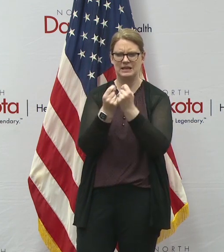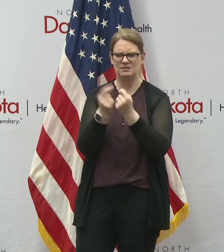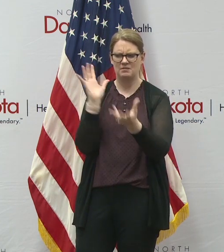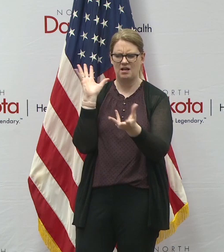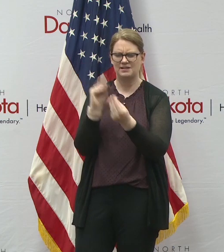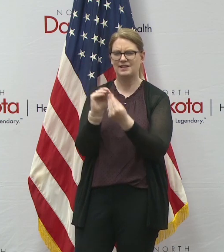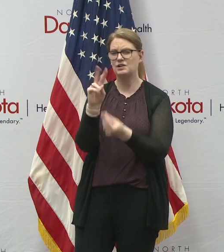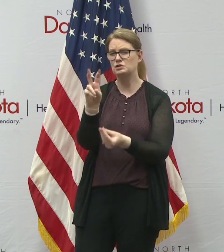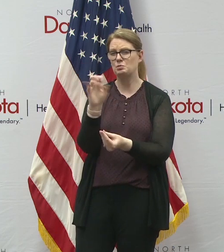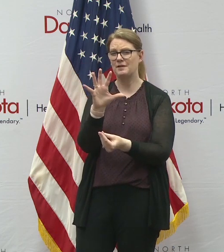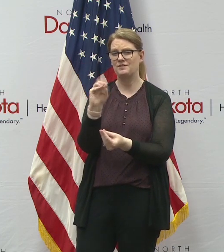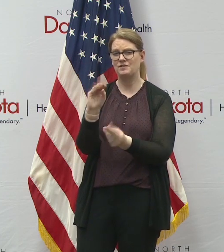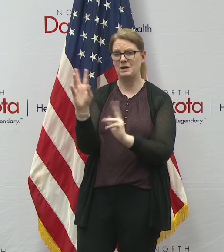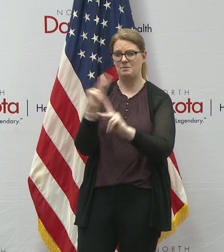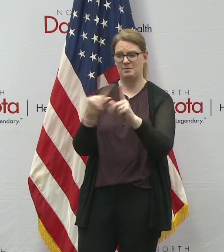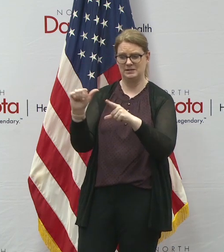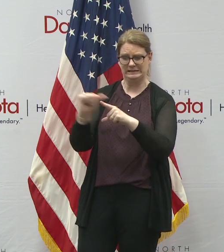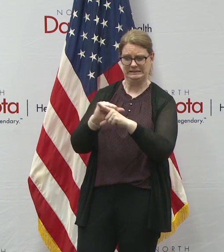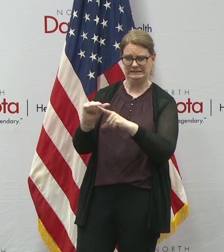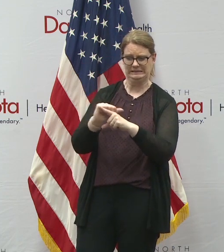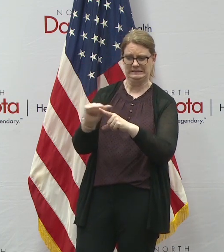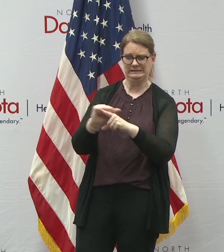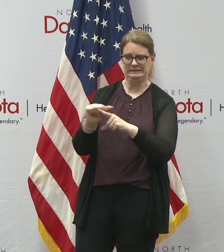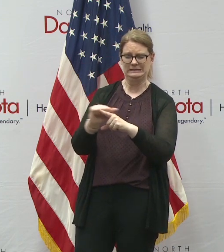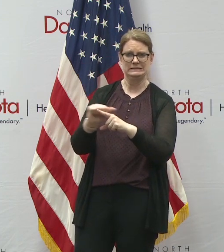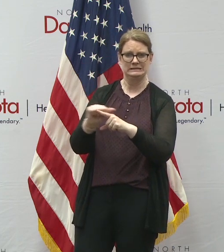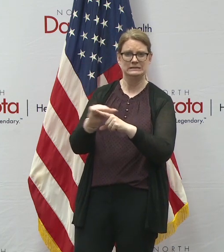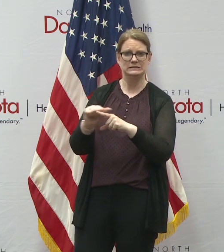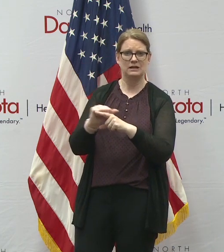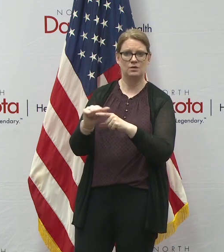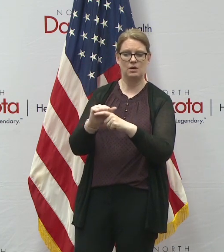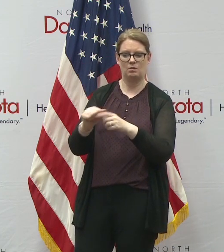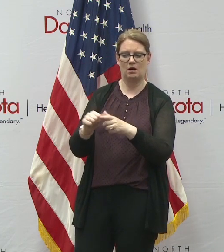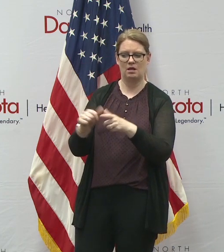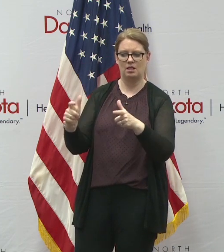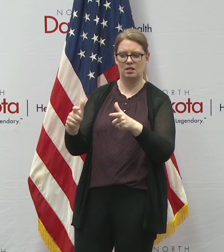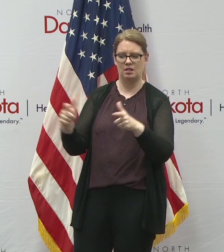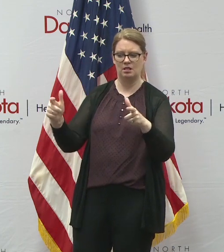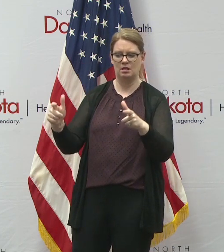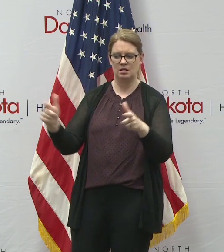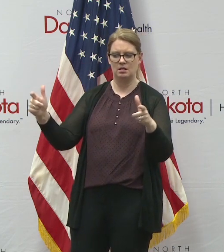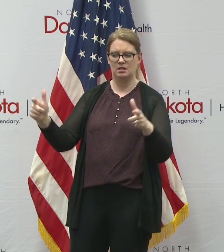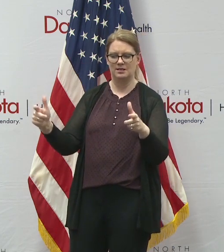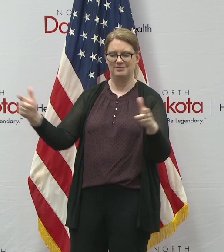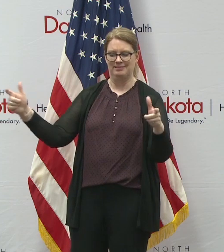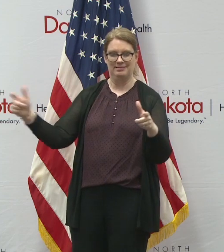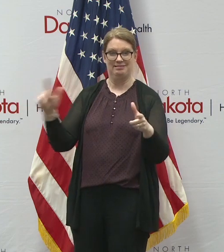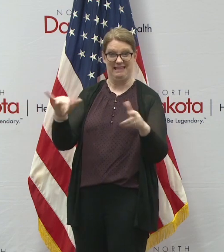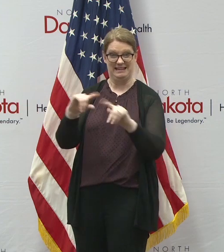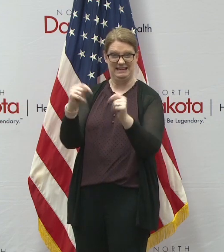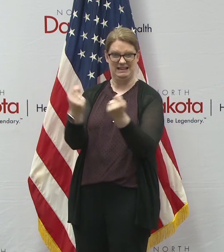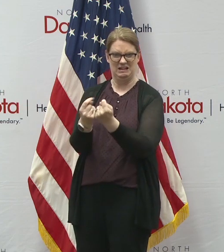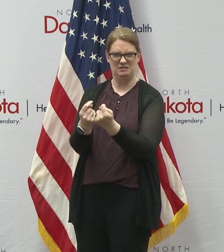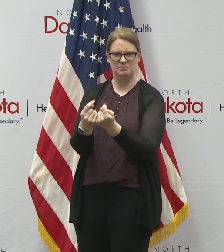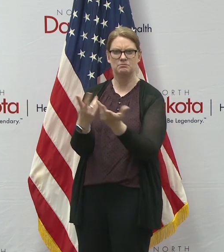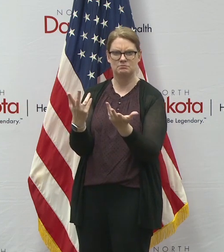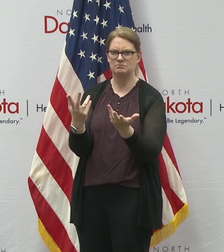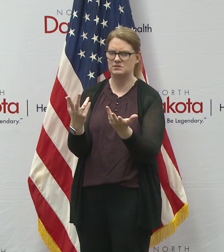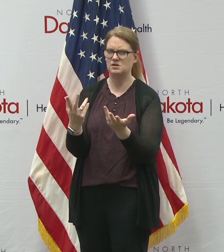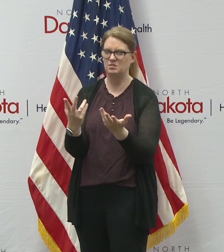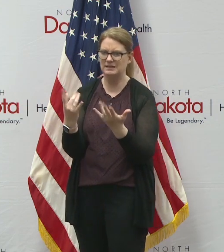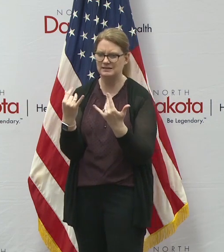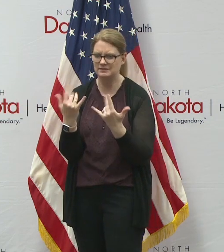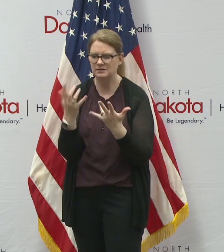that were trained up, but we're trying to get that number to keep growing and growing as well, so that we've got, even as